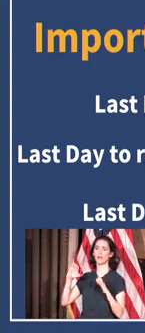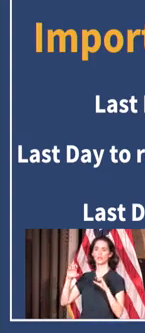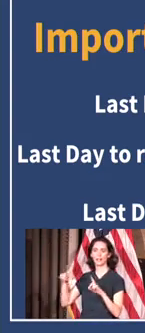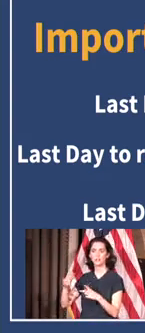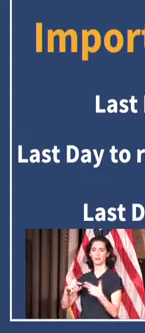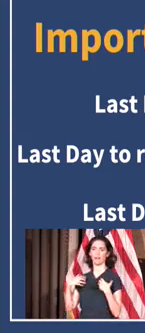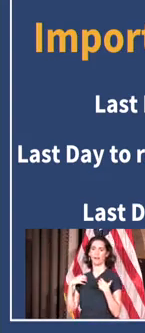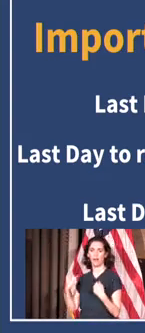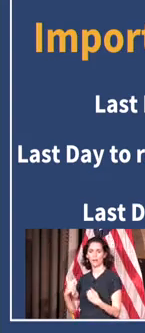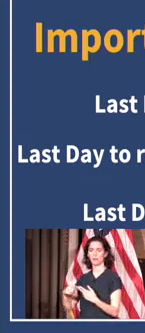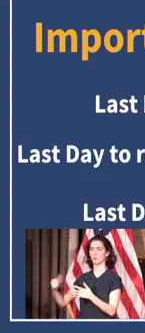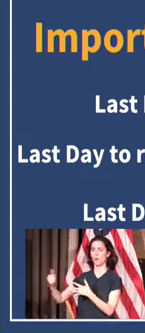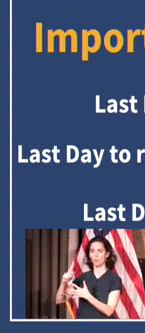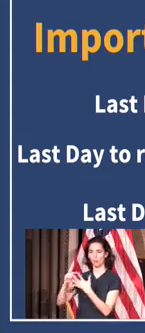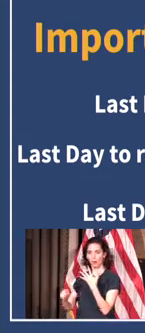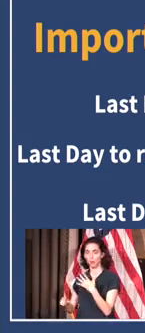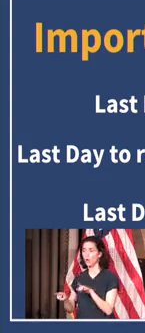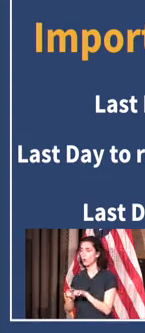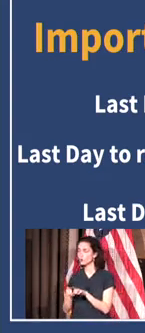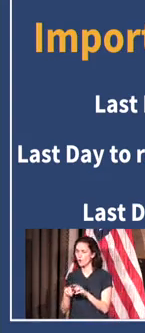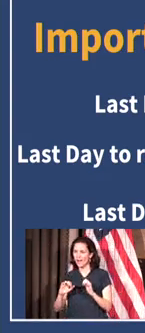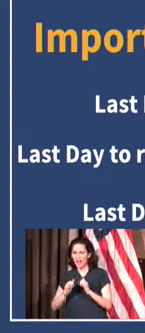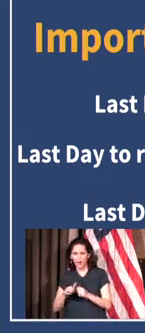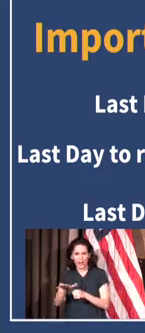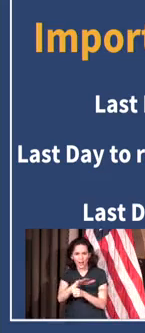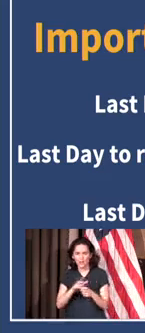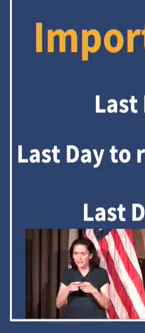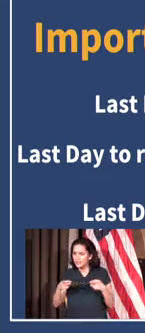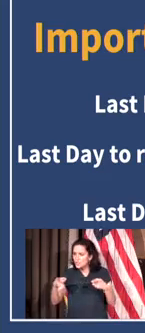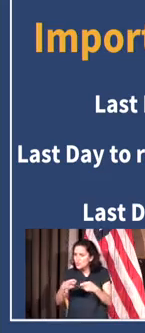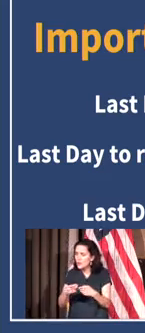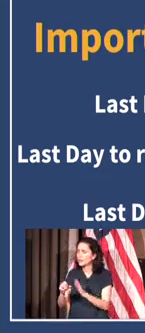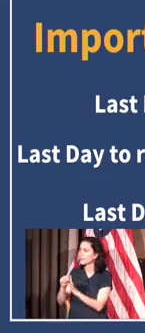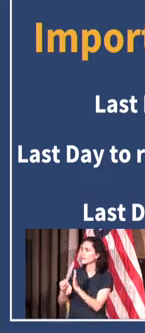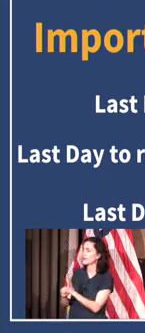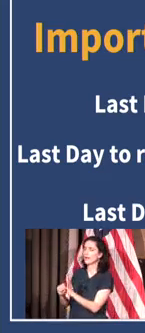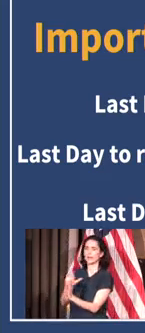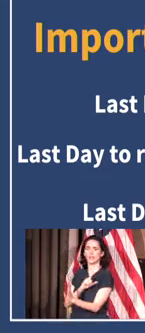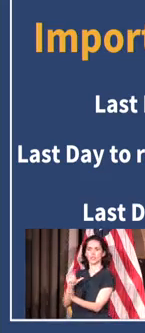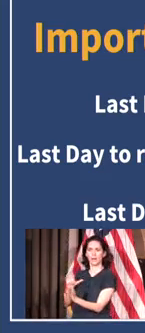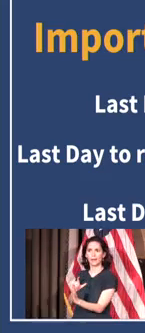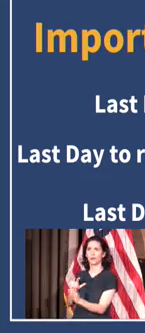get made about redistricting, whether it's the state legislature, the Supreme Court,